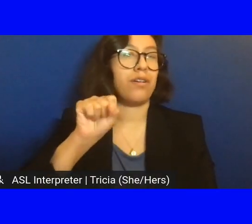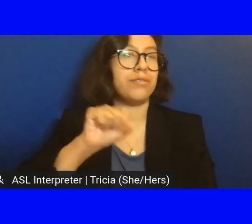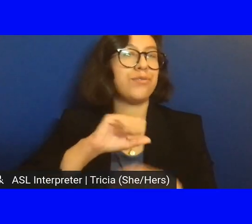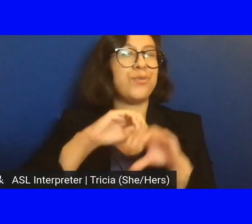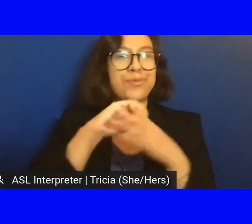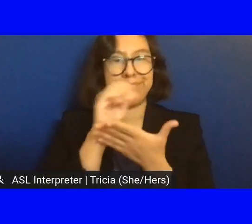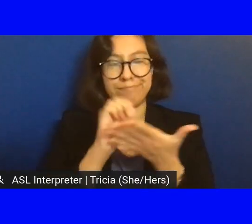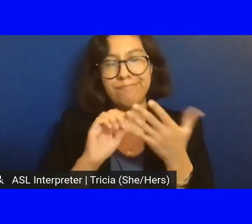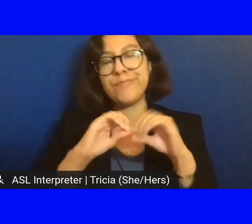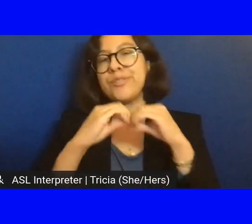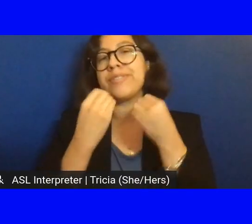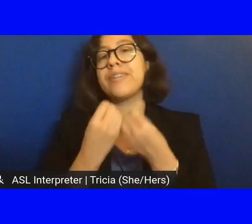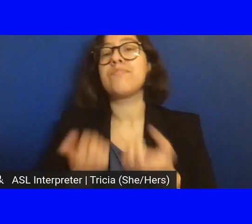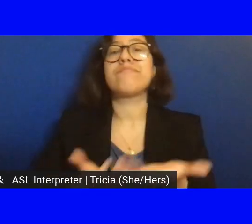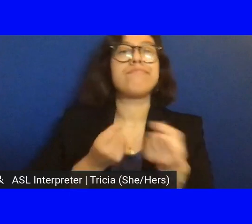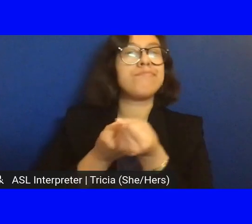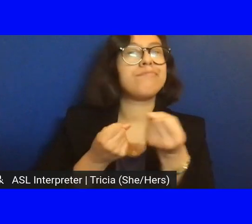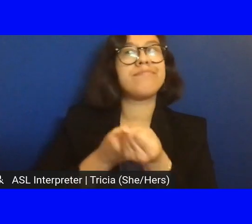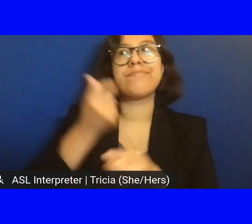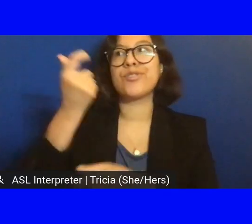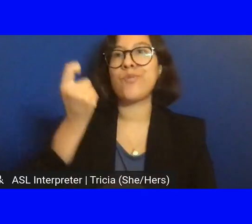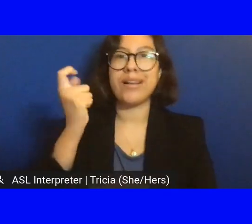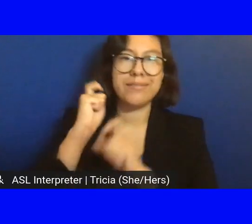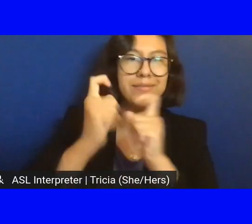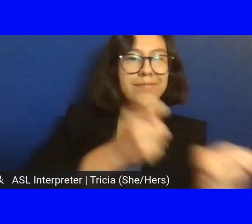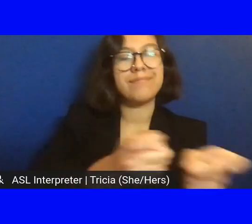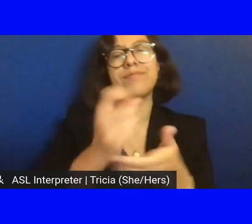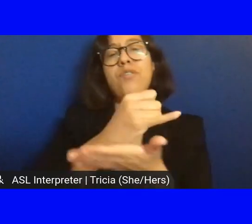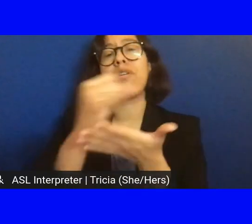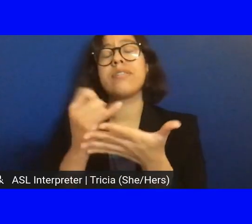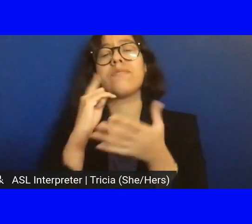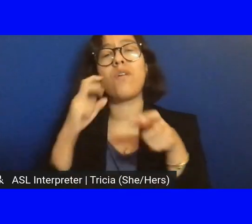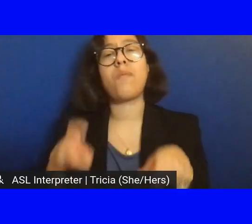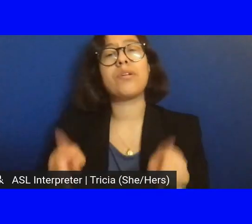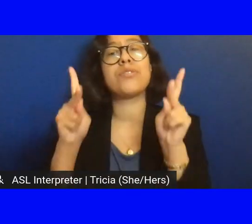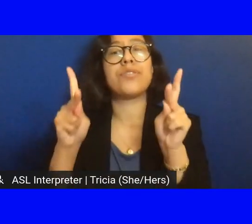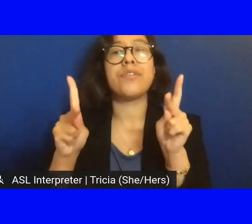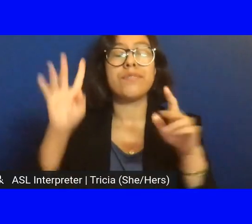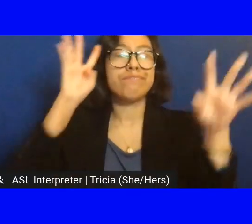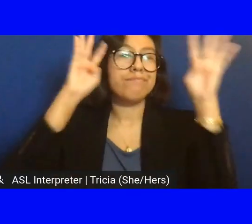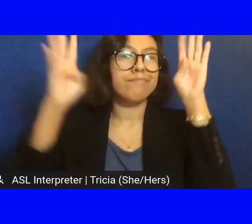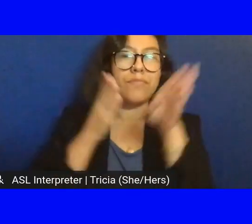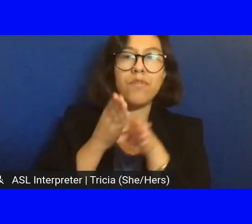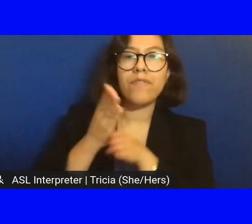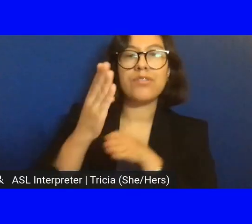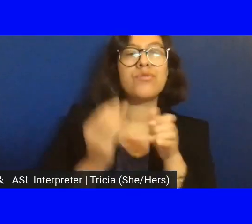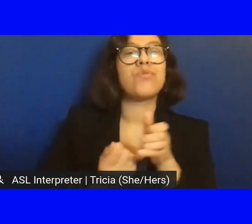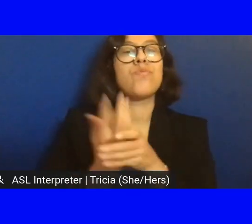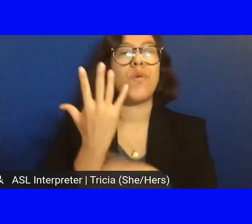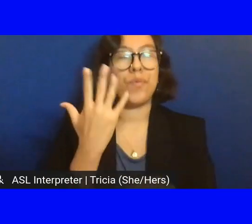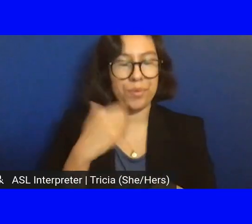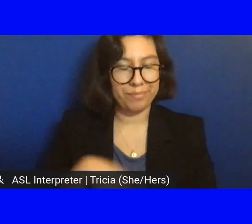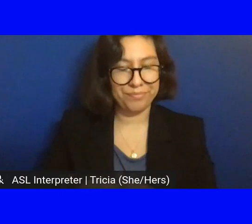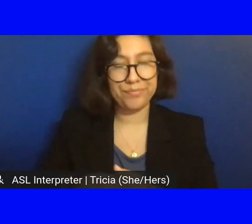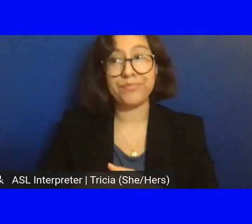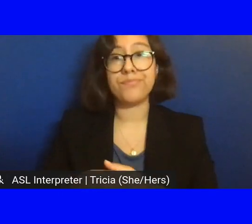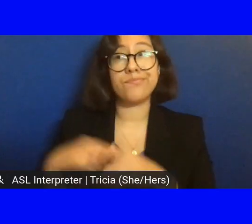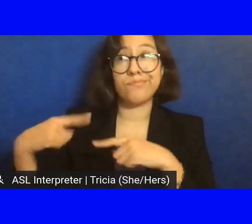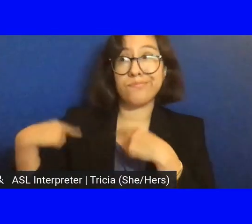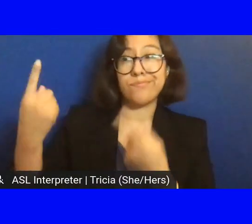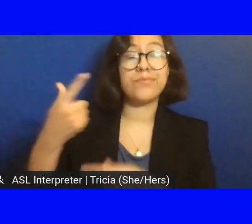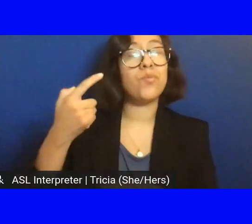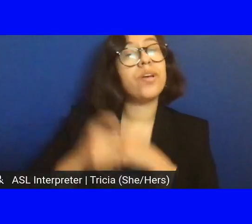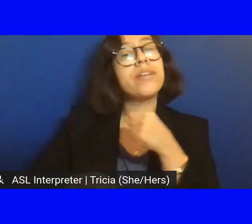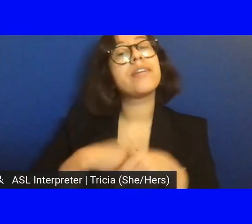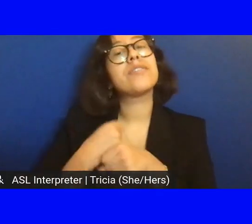supporting visual artists with unrestricted grants and connections to opportunities for creative and professional growth. Over the past 21 years,